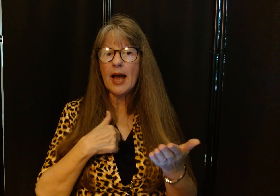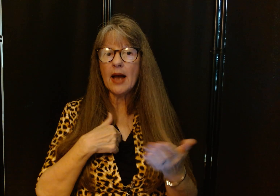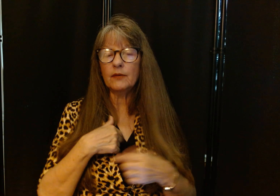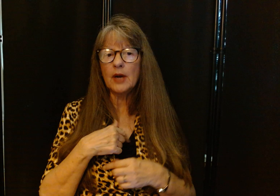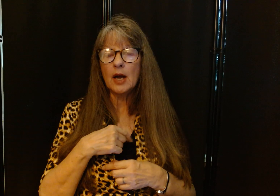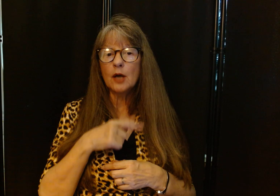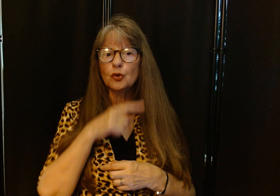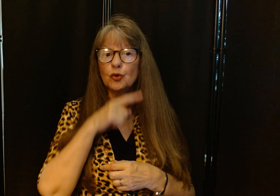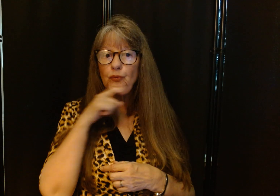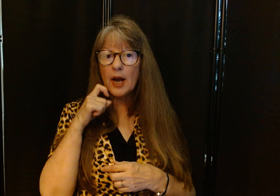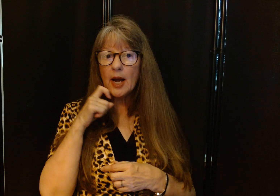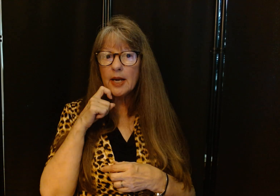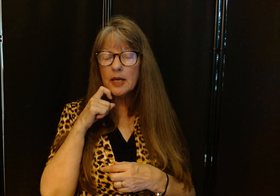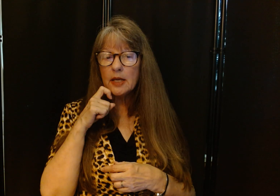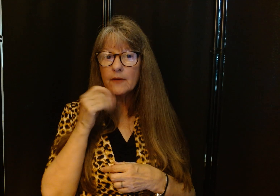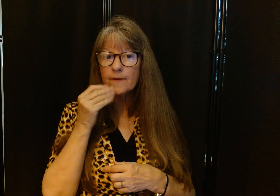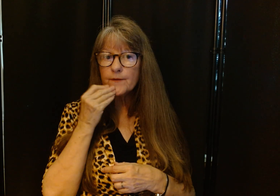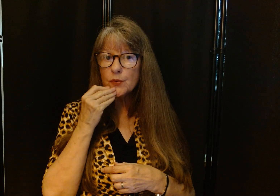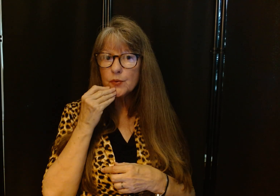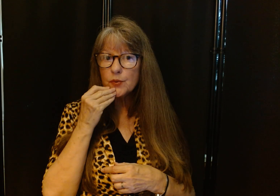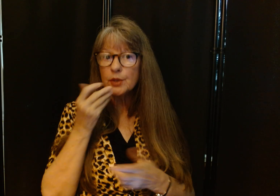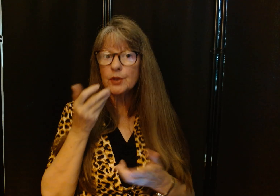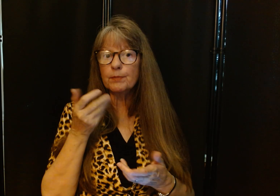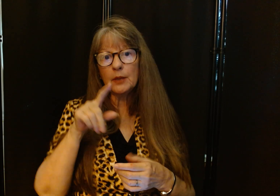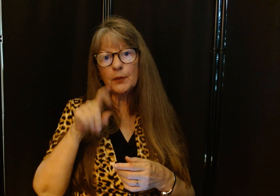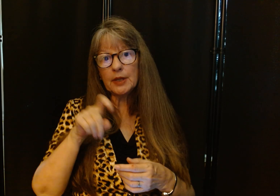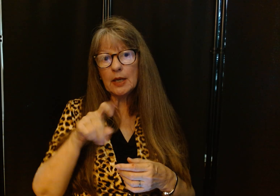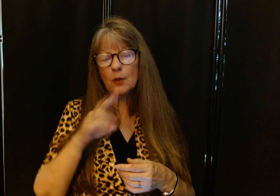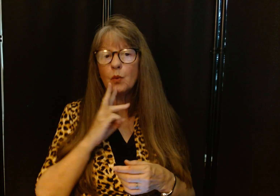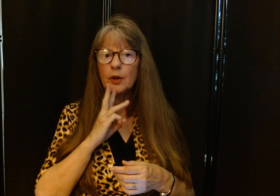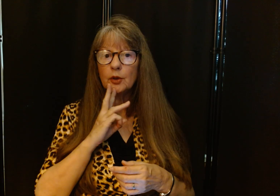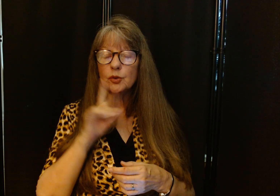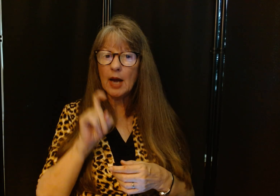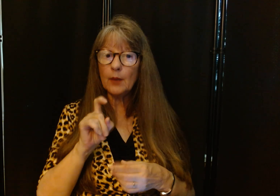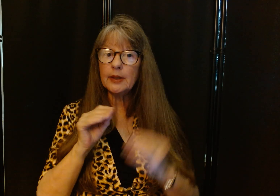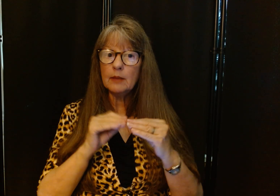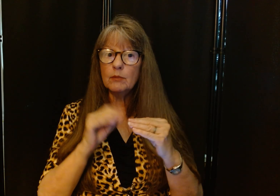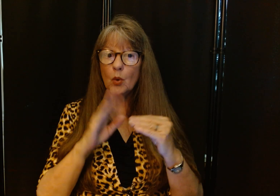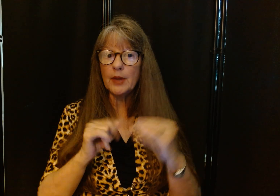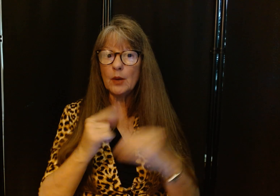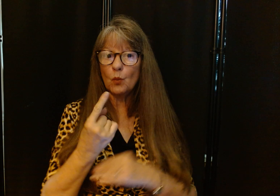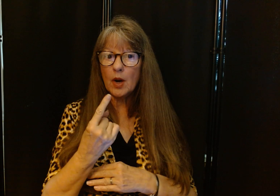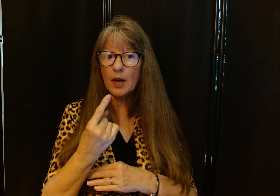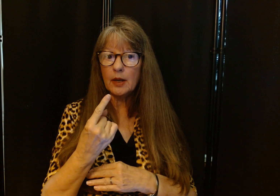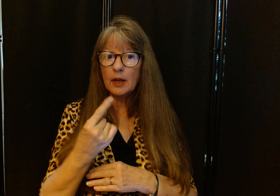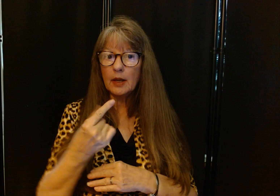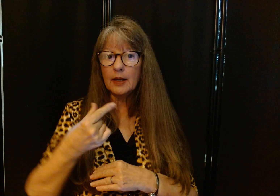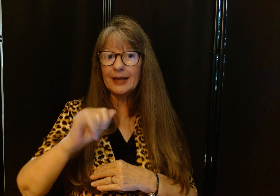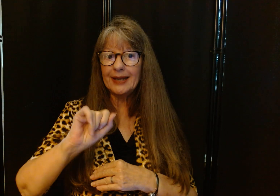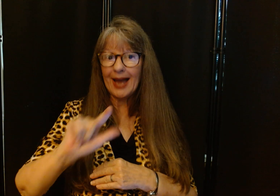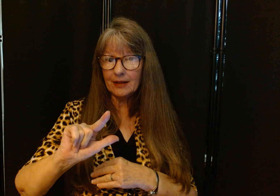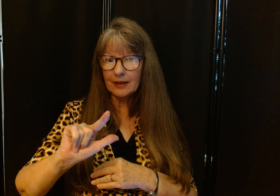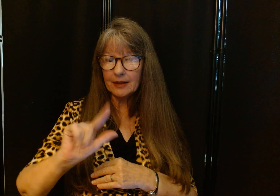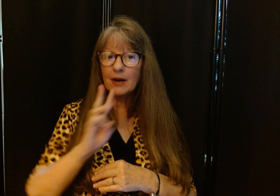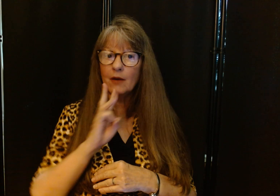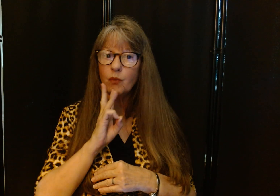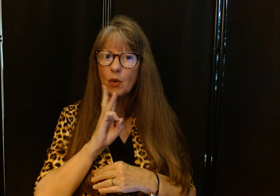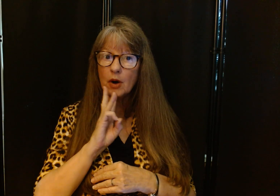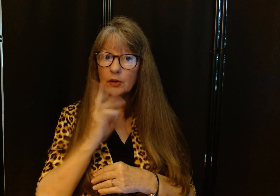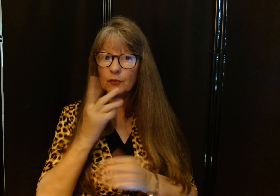have dried food, but it would need water. So I would need more than 1 gallon of water for